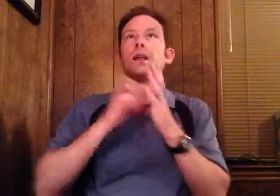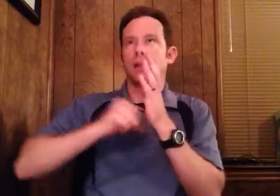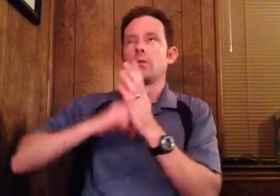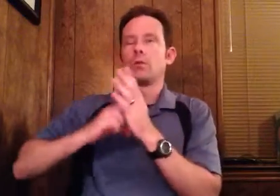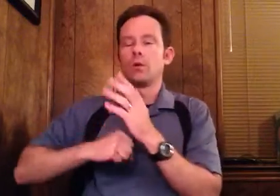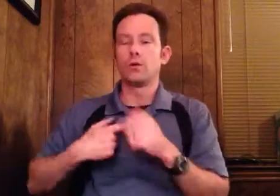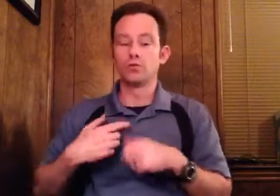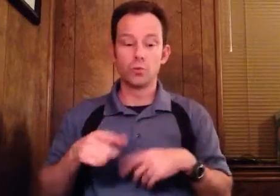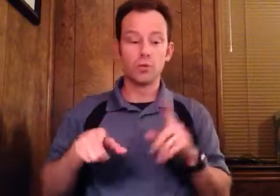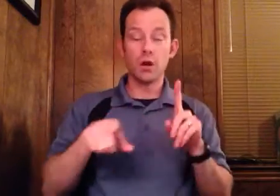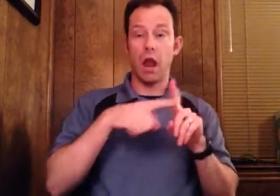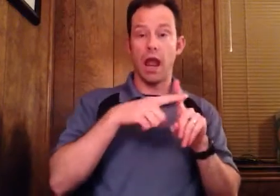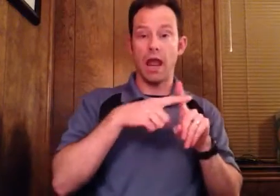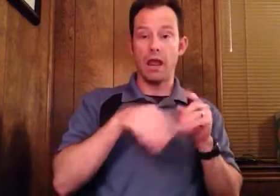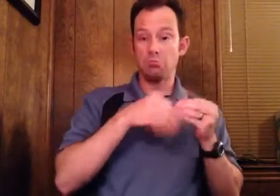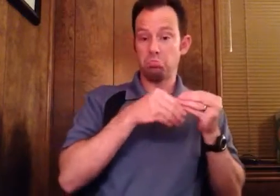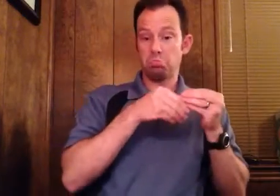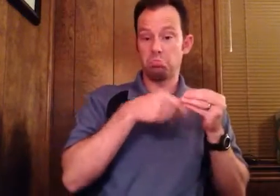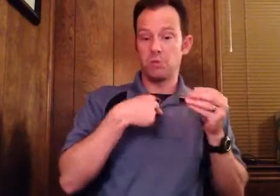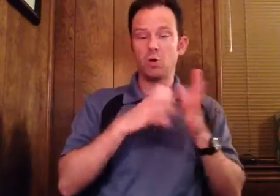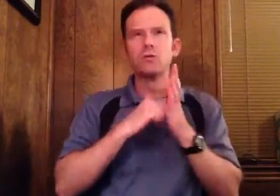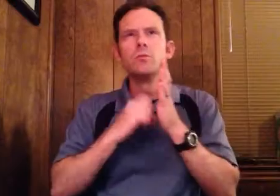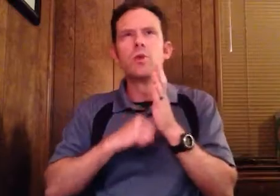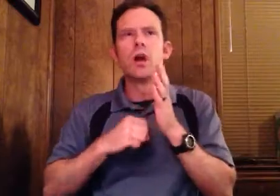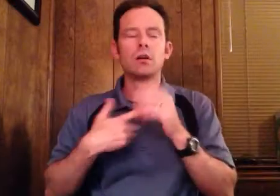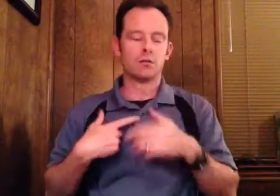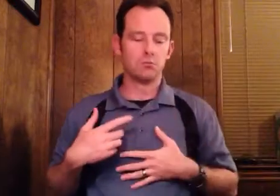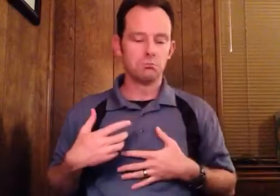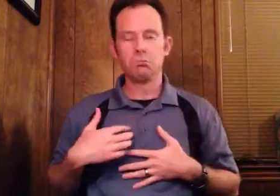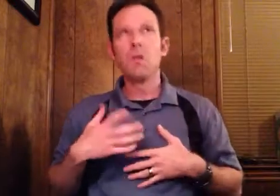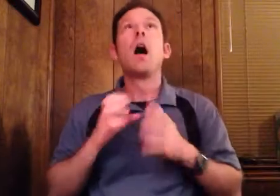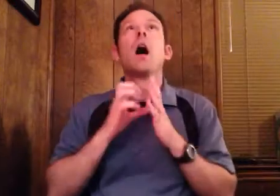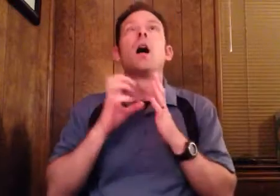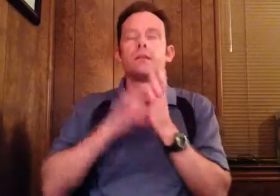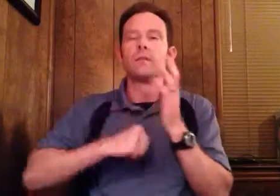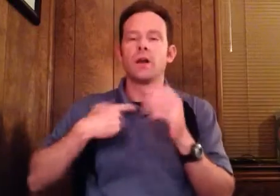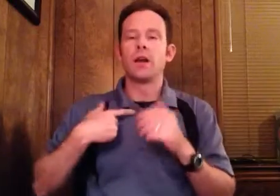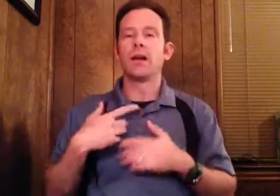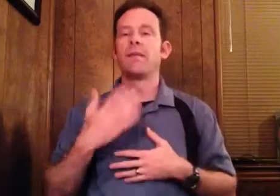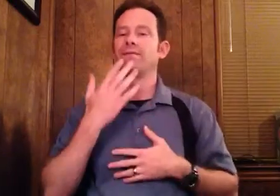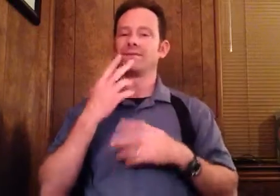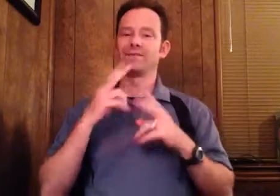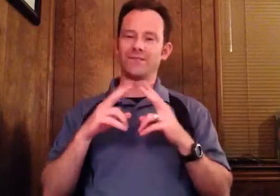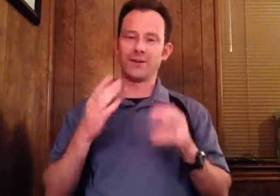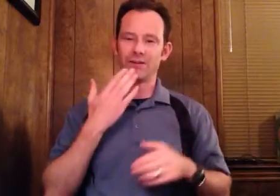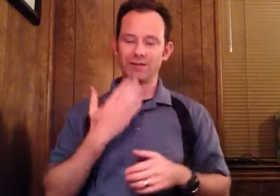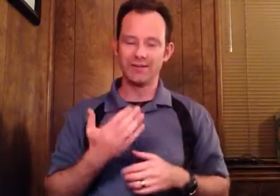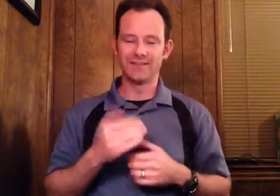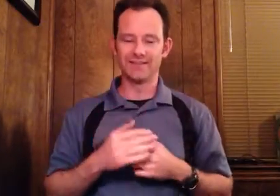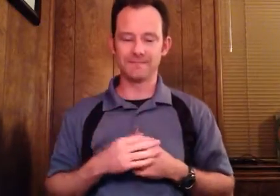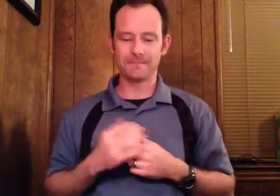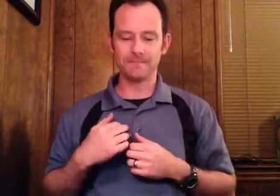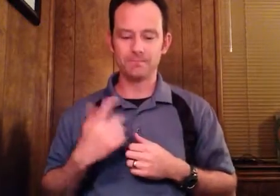we subtract? Subtract. Very good. We're going to subtract. So let's start with a solution statement. It says if